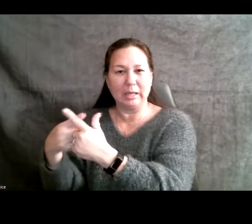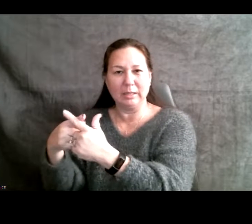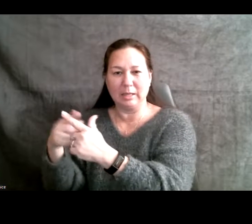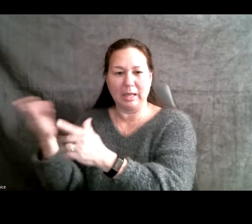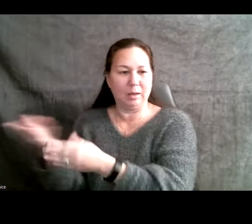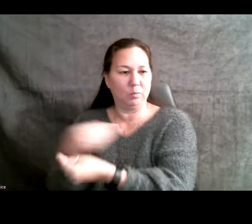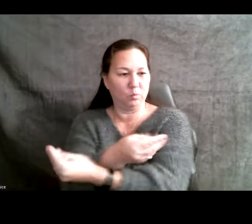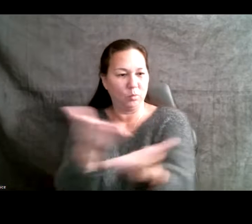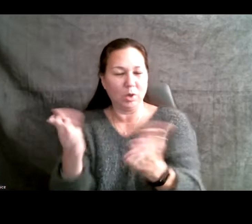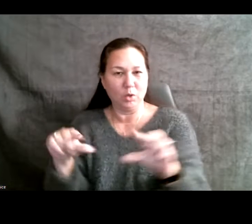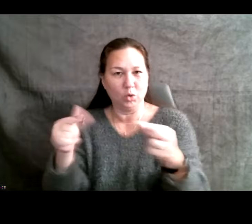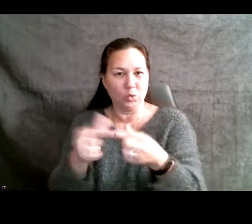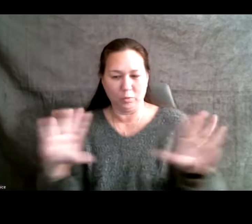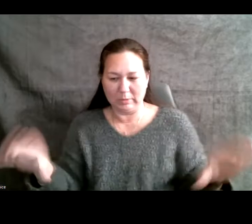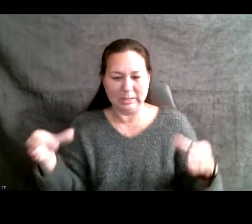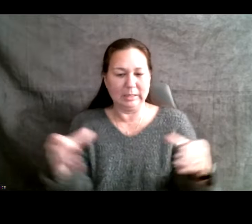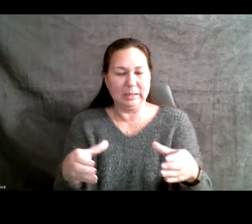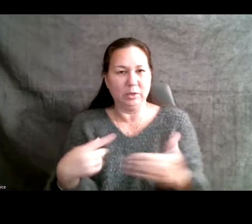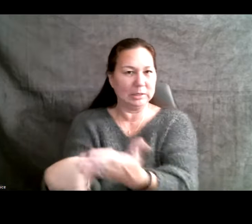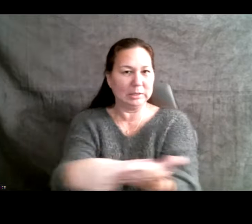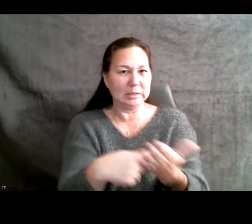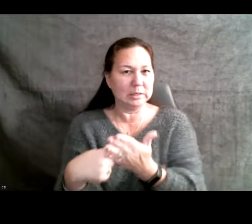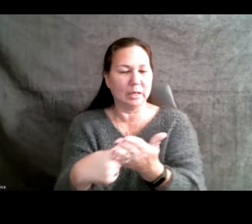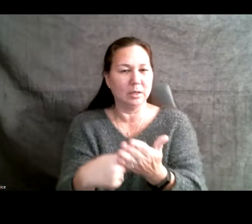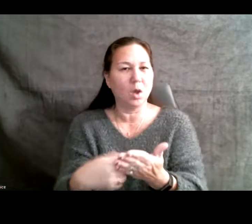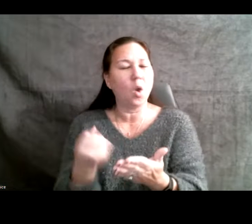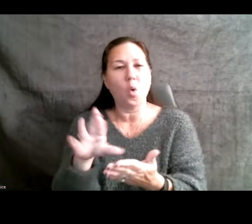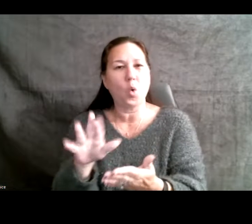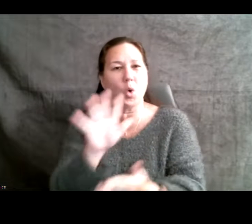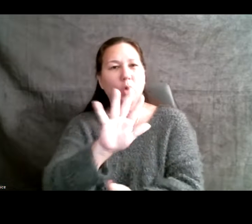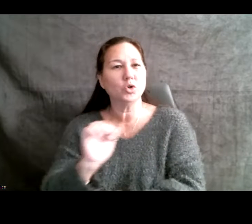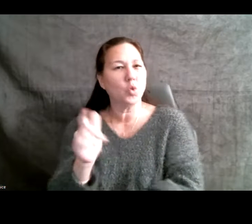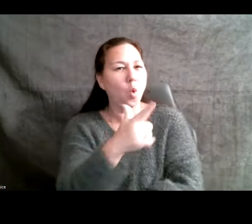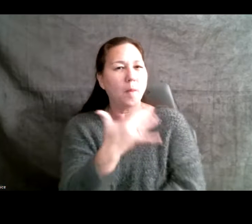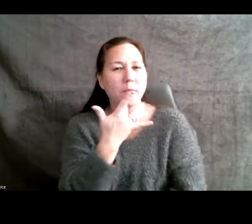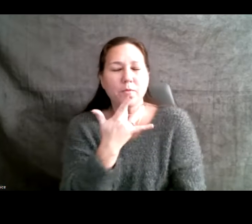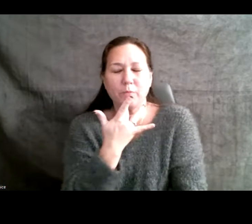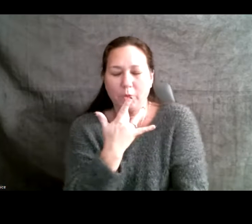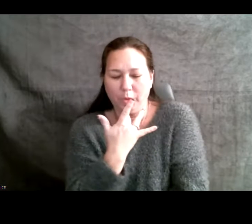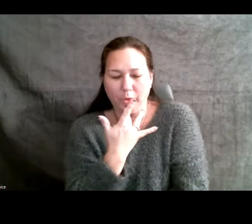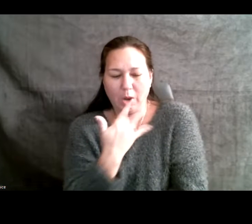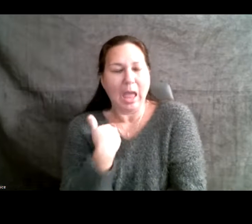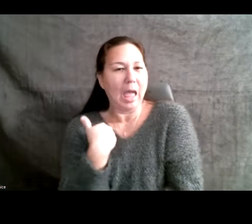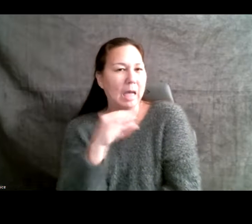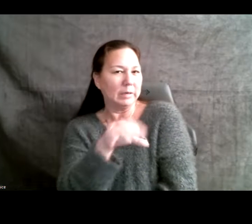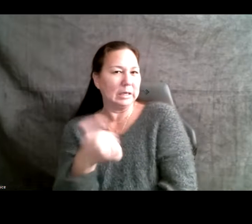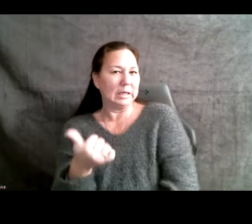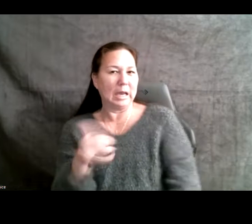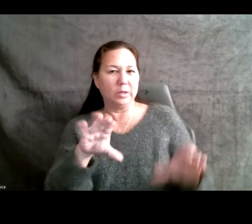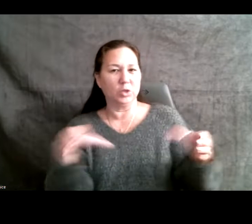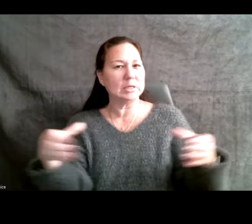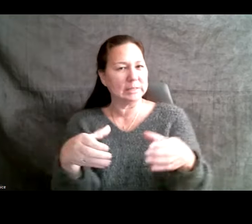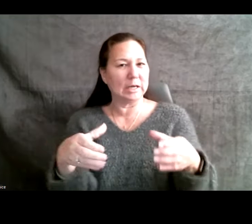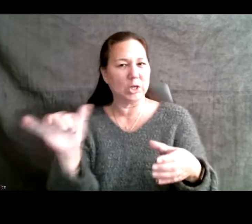group? Or would you all rather have another session like this where we're